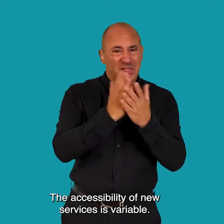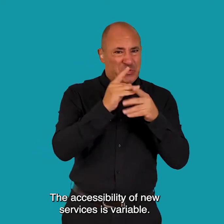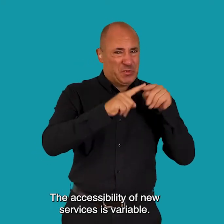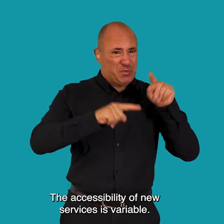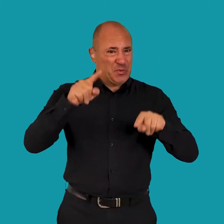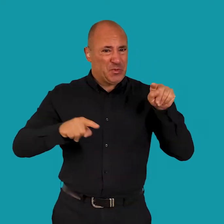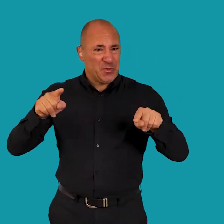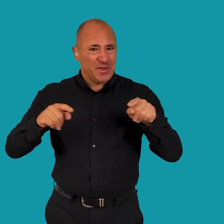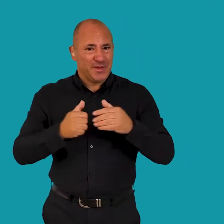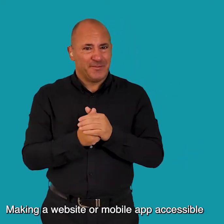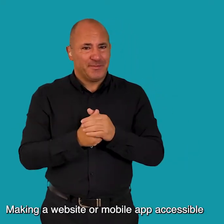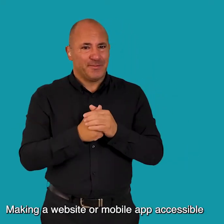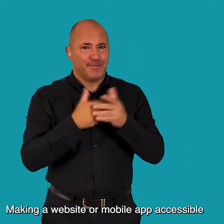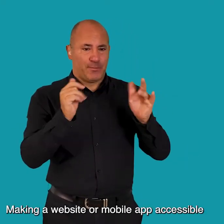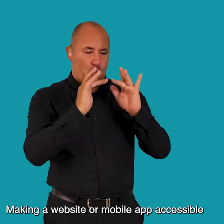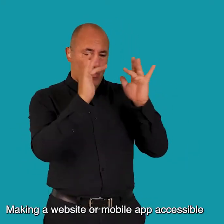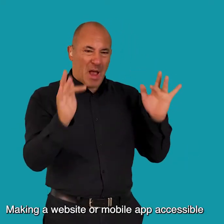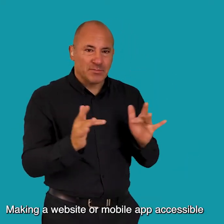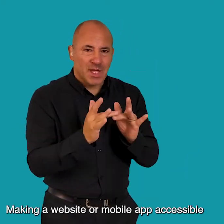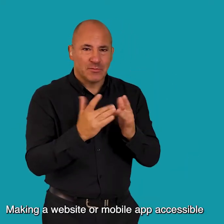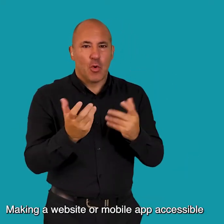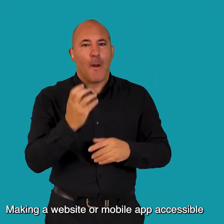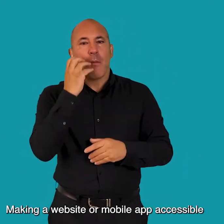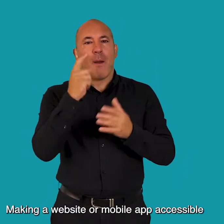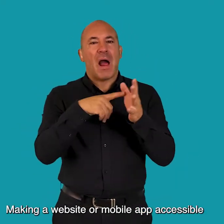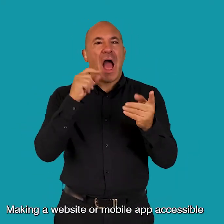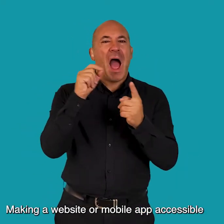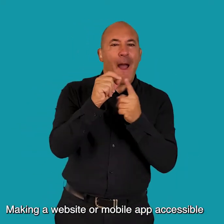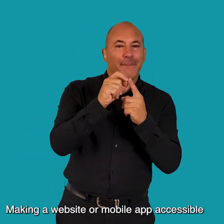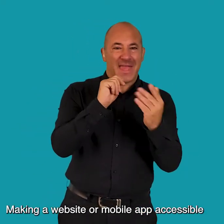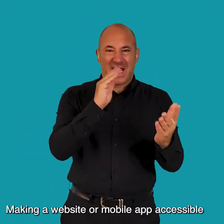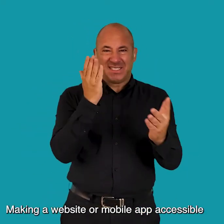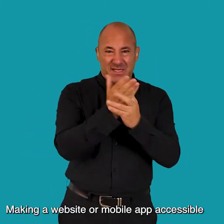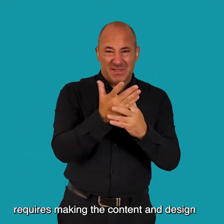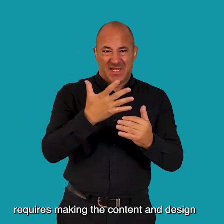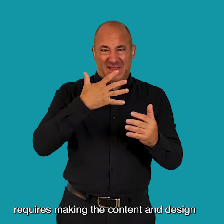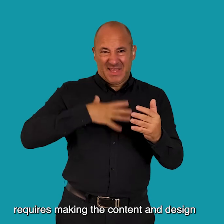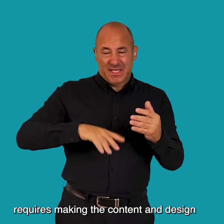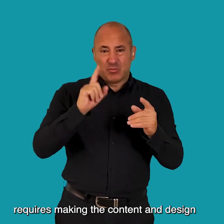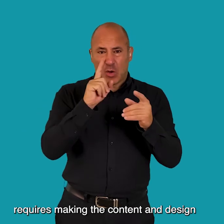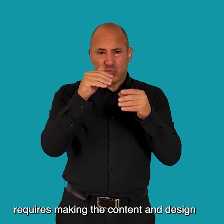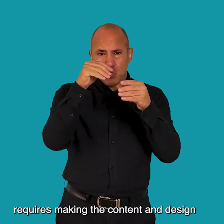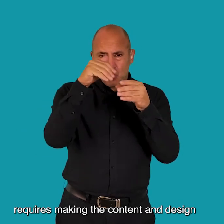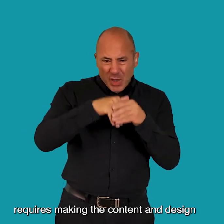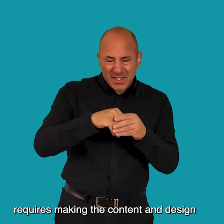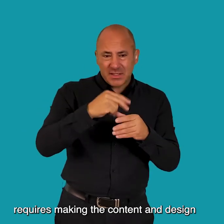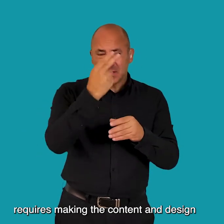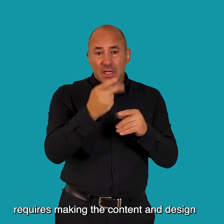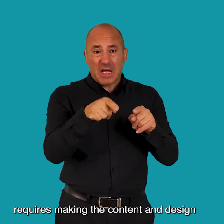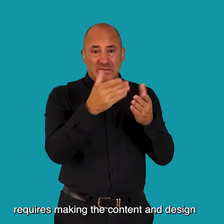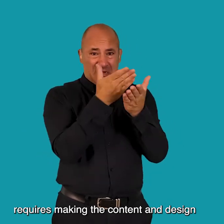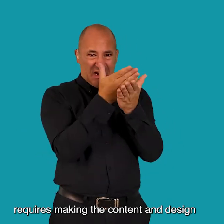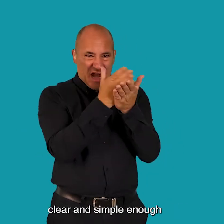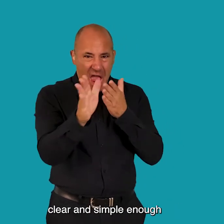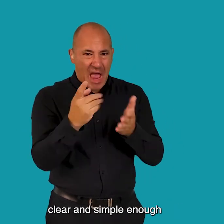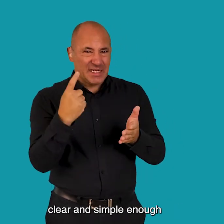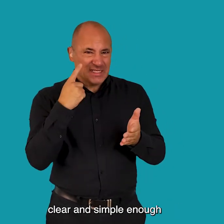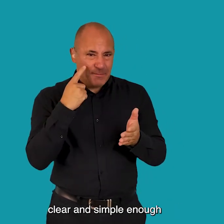variable. Making a website or mobile app accessible requires making the content and design clear and